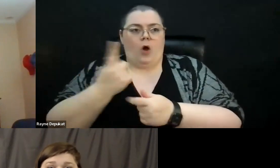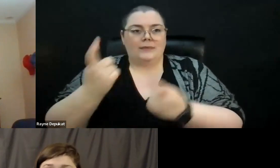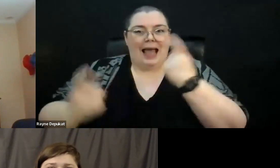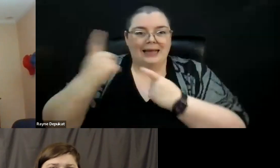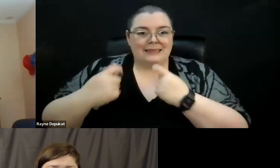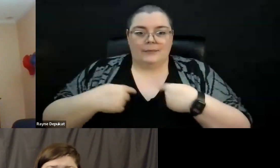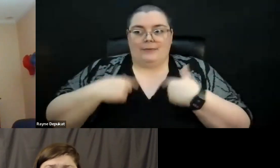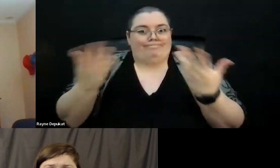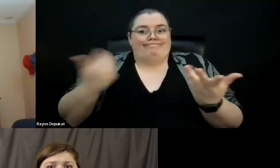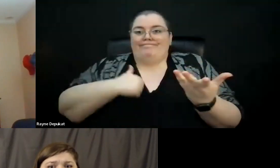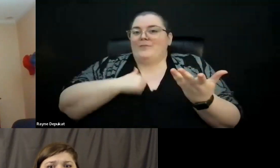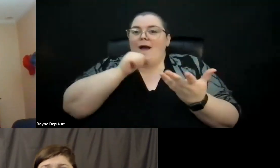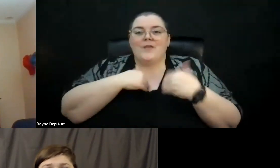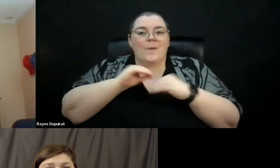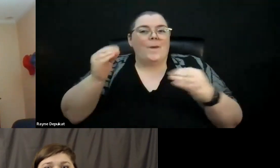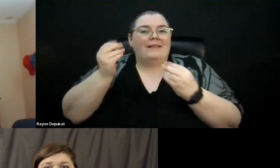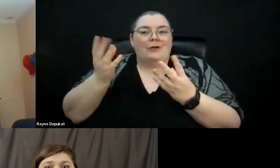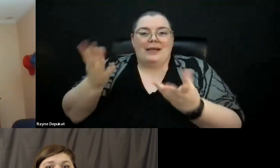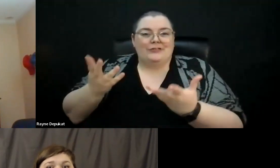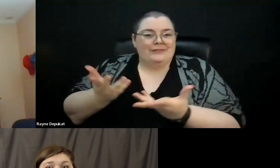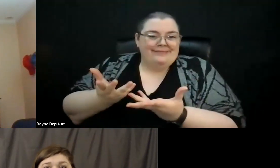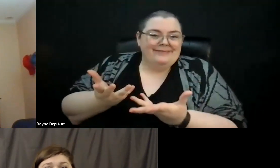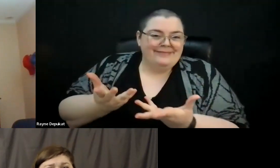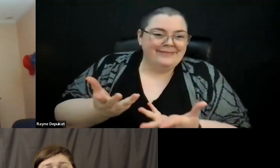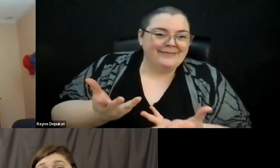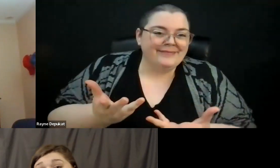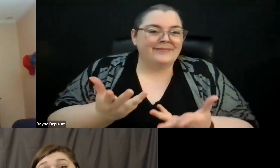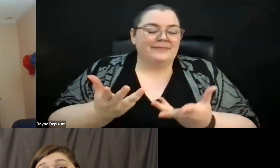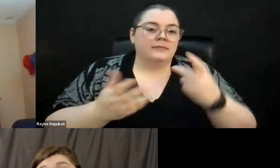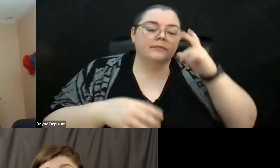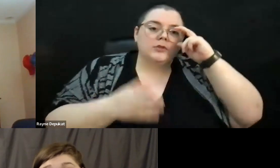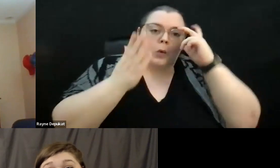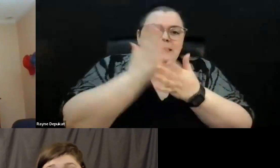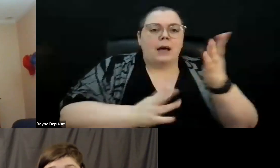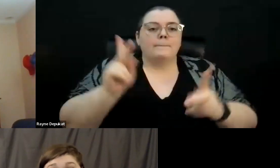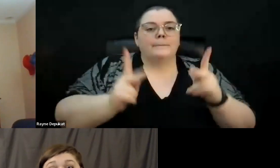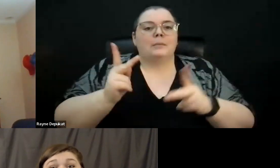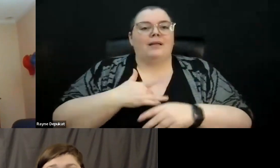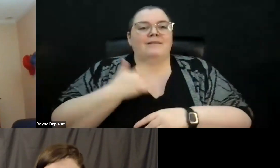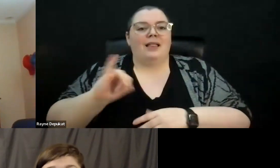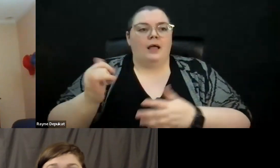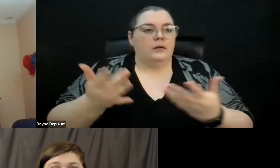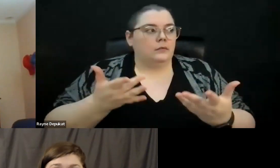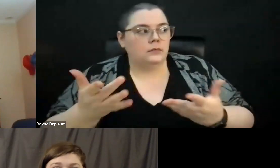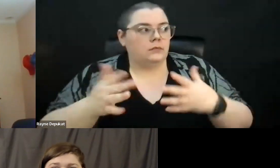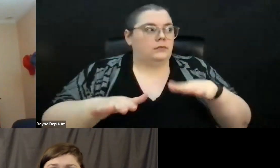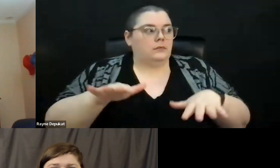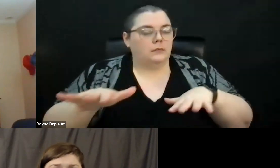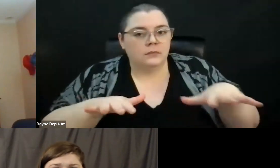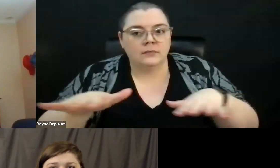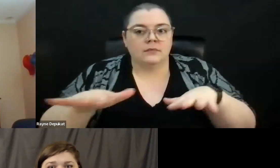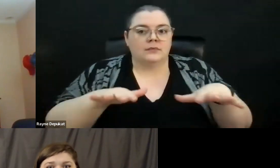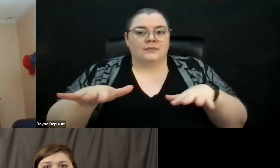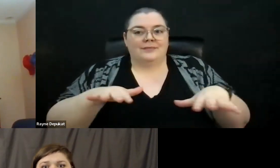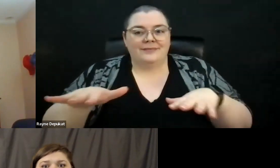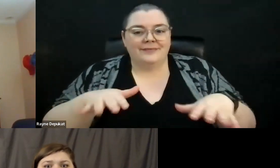So the committee themselves have always asked me, but I have to tell them, I'm sorry, I don't have an answer for you. I haven't heard anything. And some people